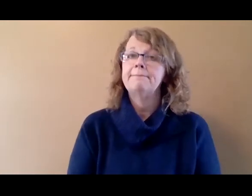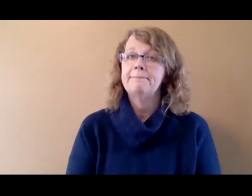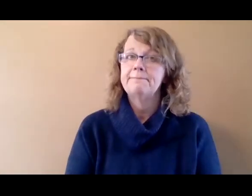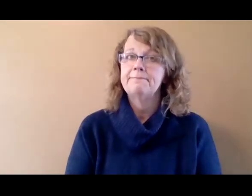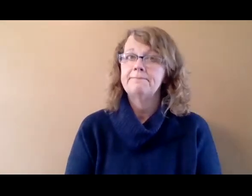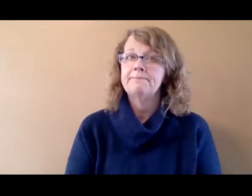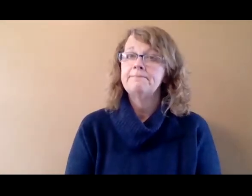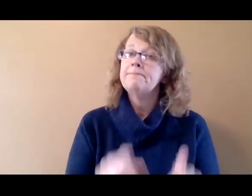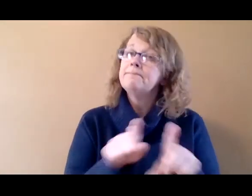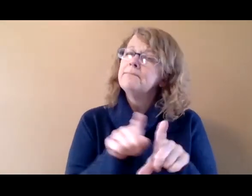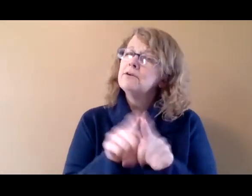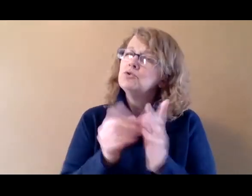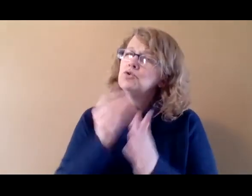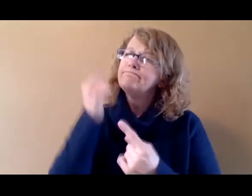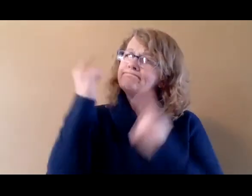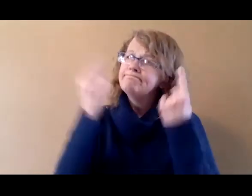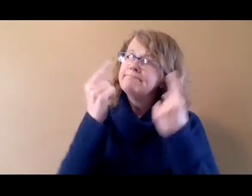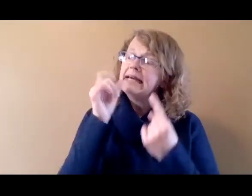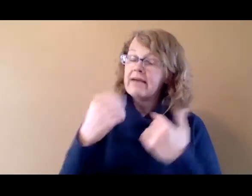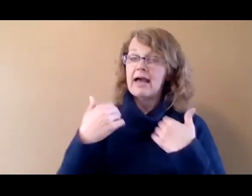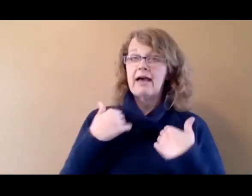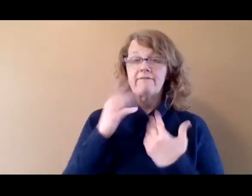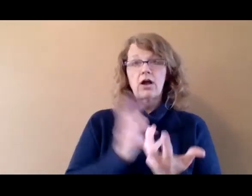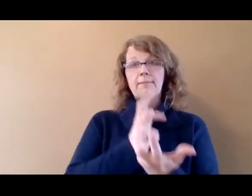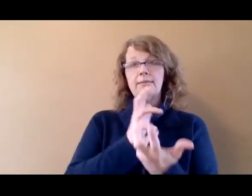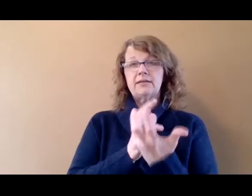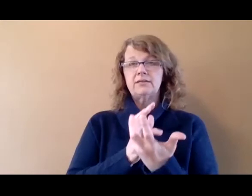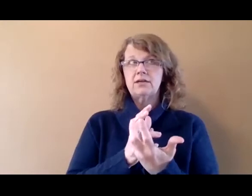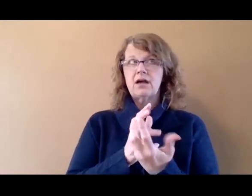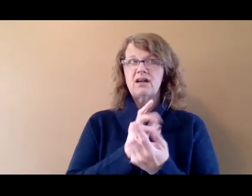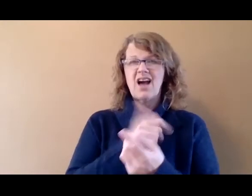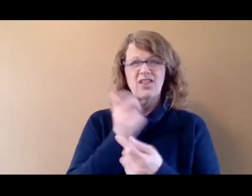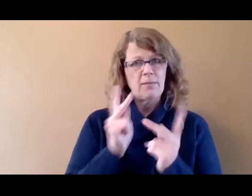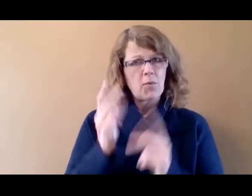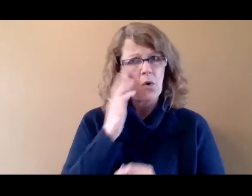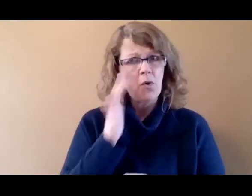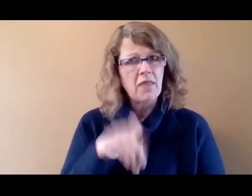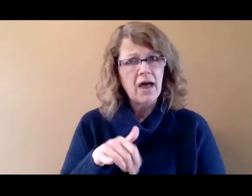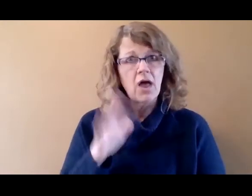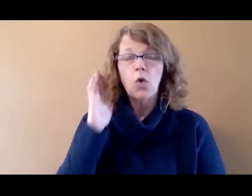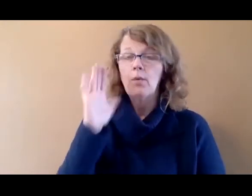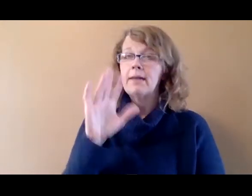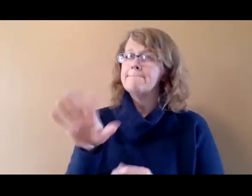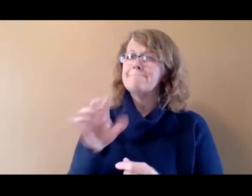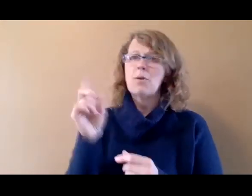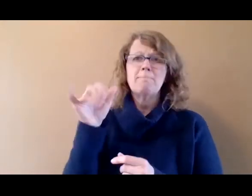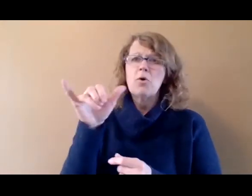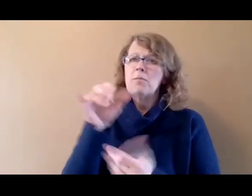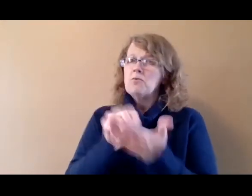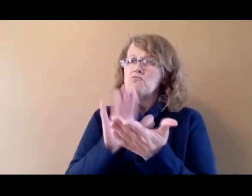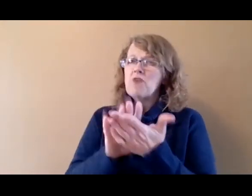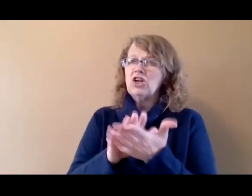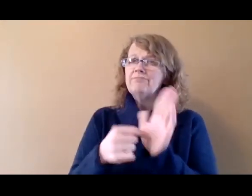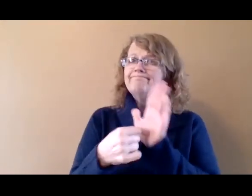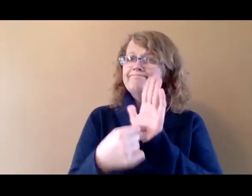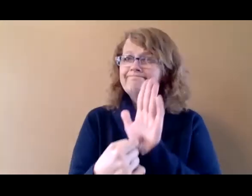Students also wonder if they get accommodations. Will people know that they get them? Will that be on a permanent record somewhere?